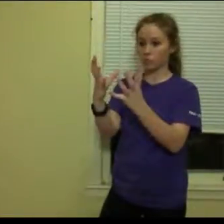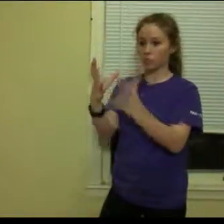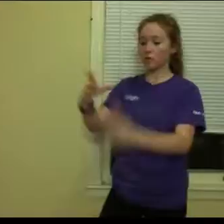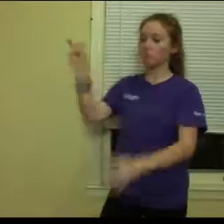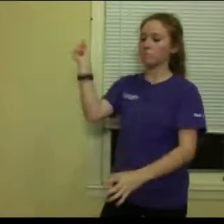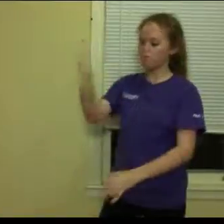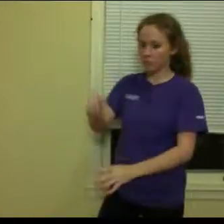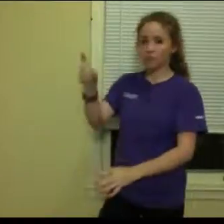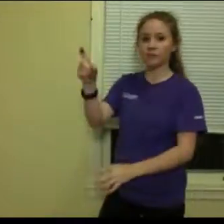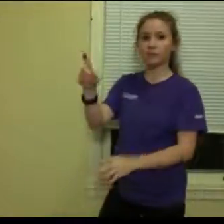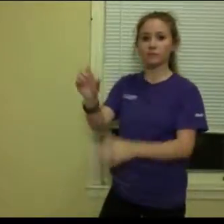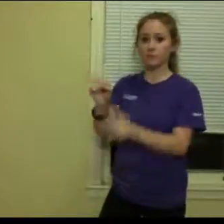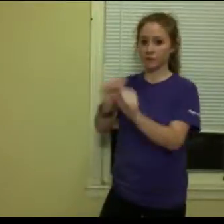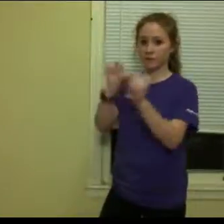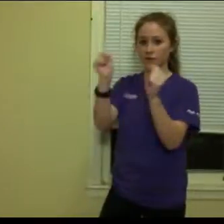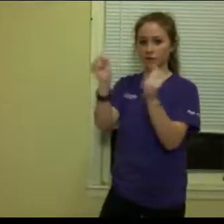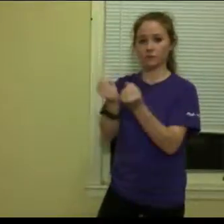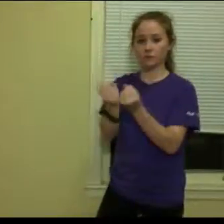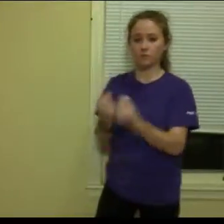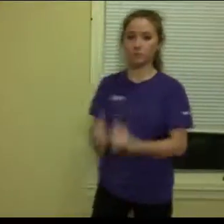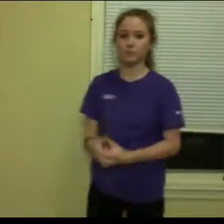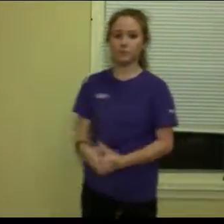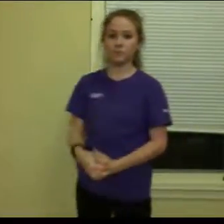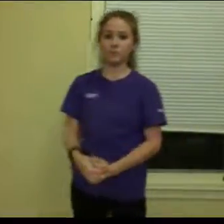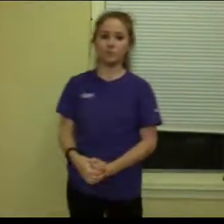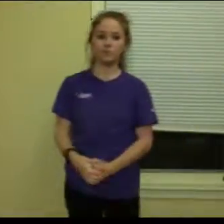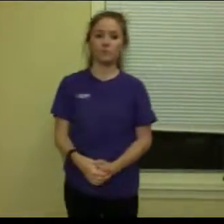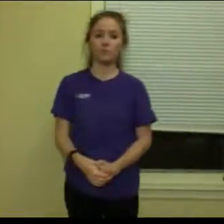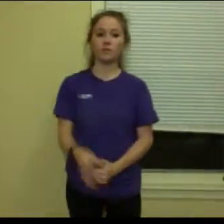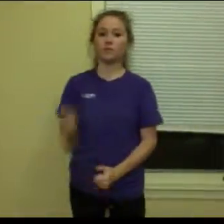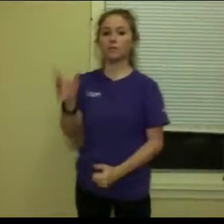and this middle group must be in a society.